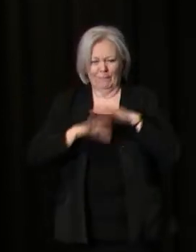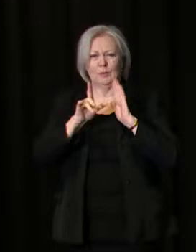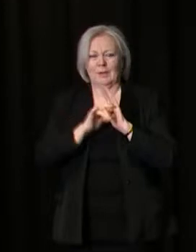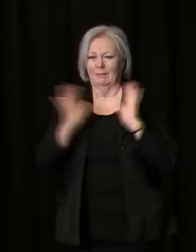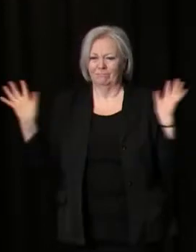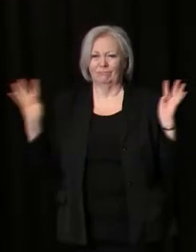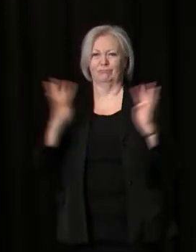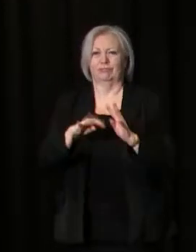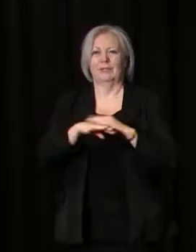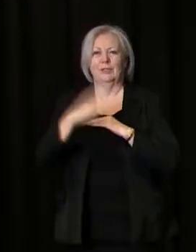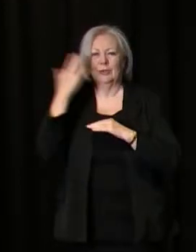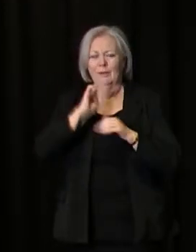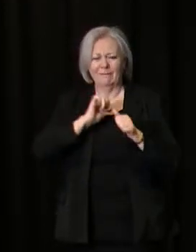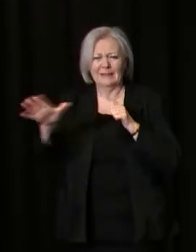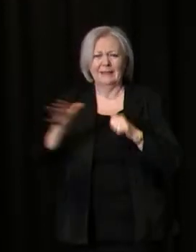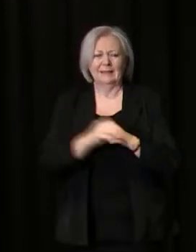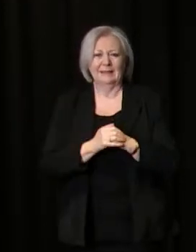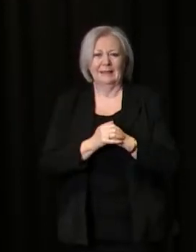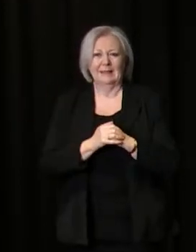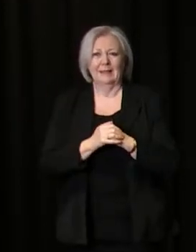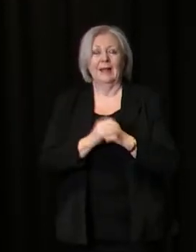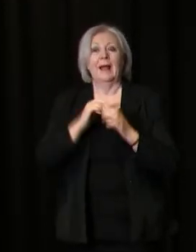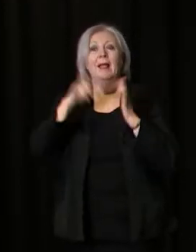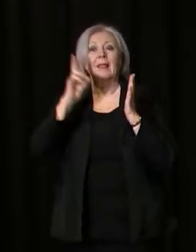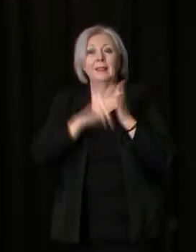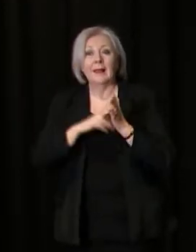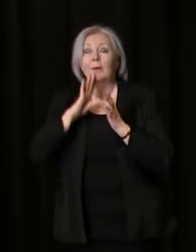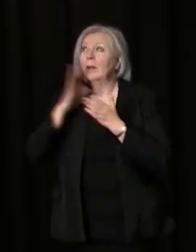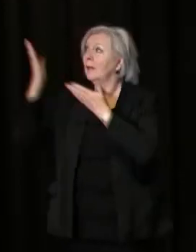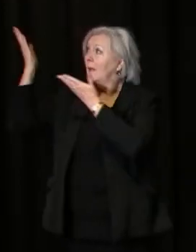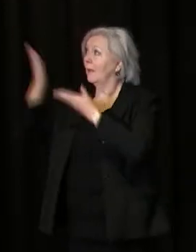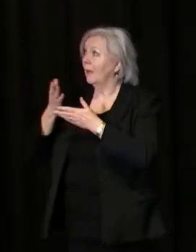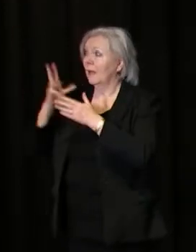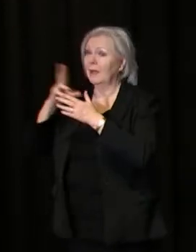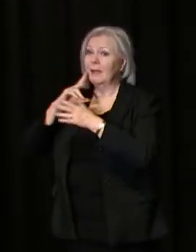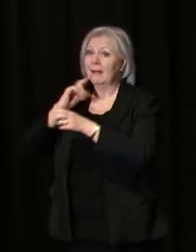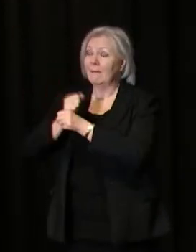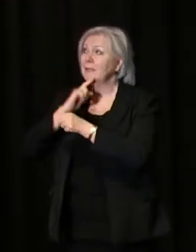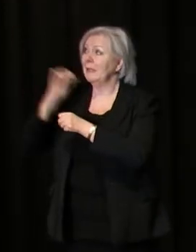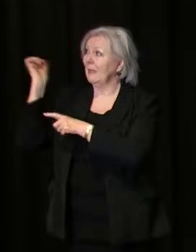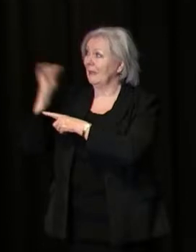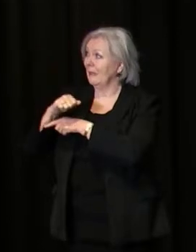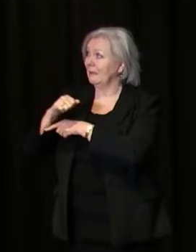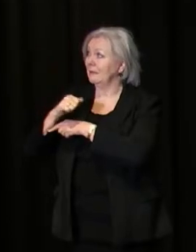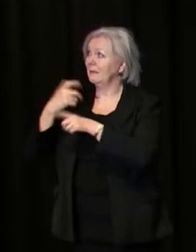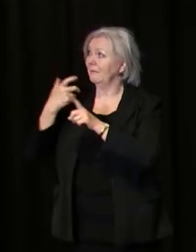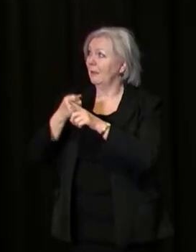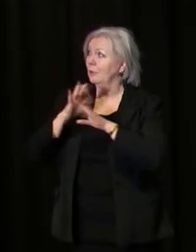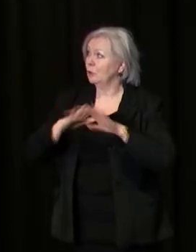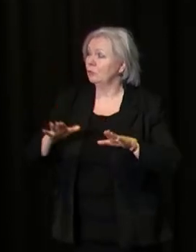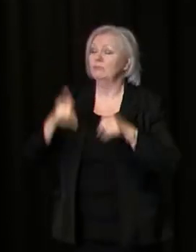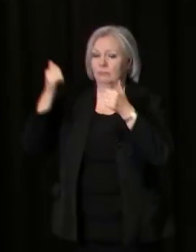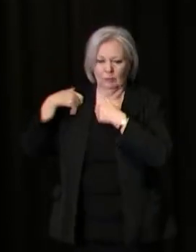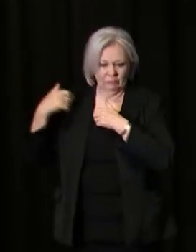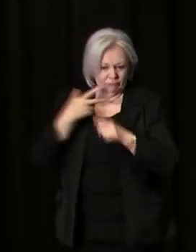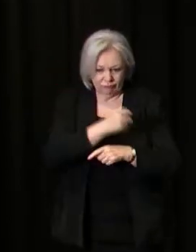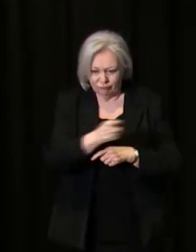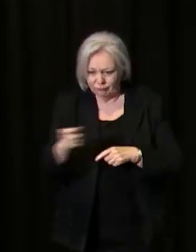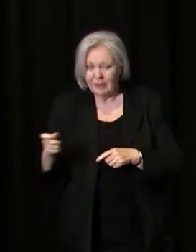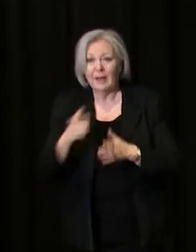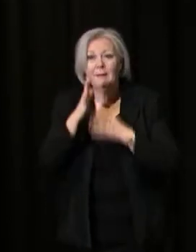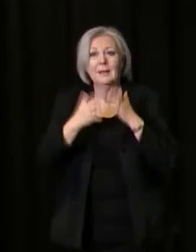outcome. As soon as we can get our kids vaccinated, we will absolutely do that, and that'll mean schools look different again.